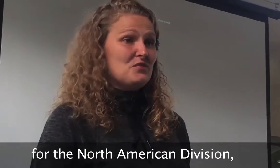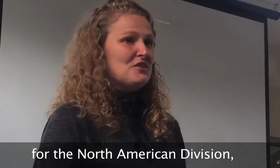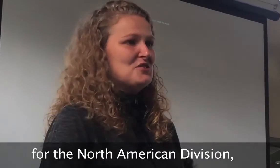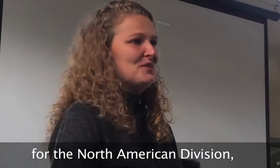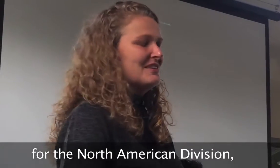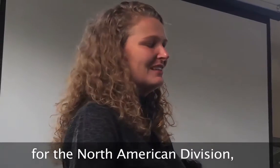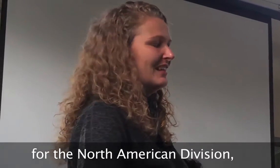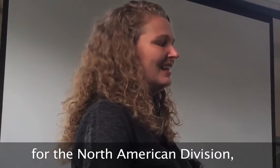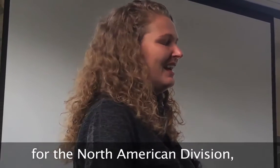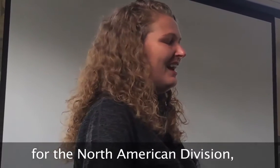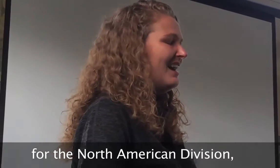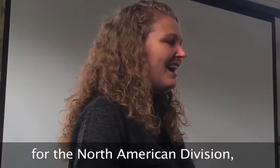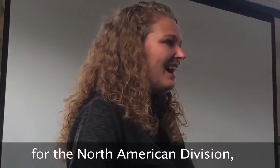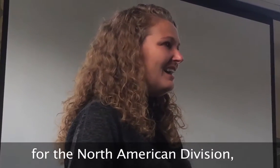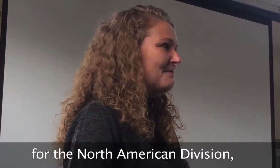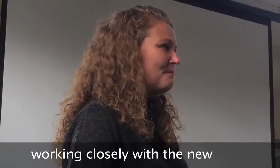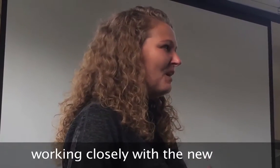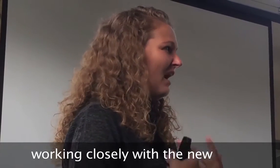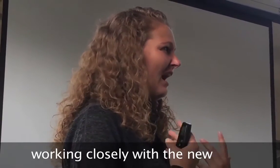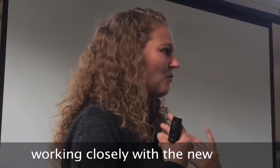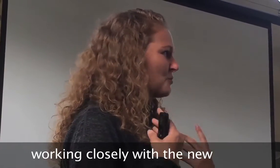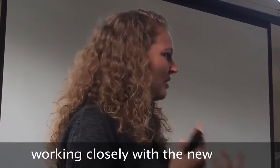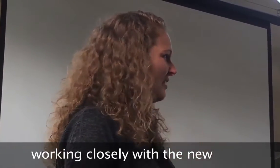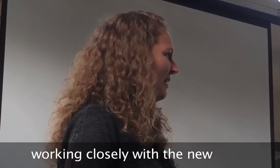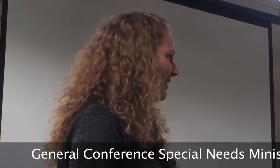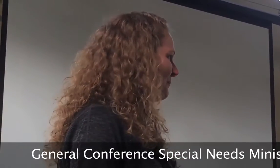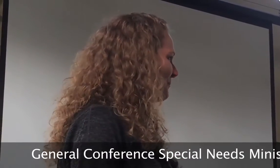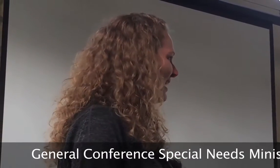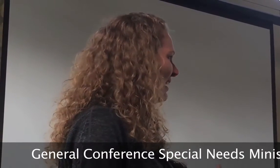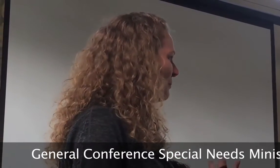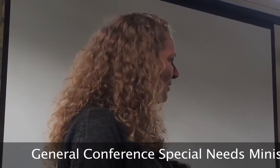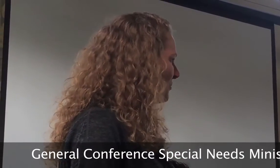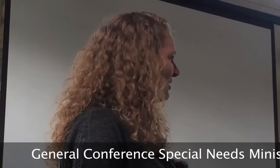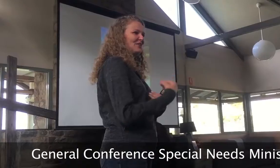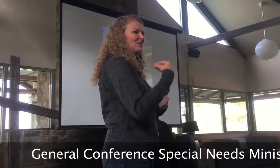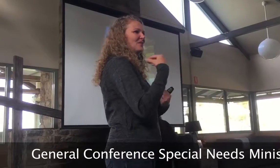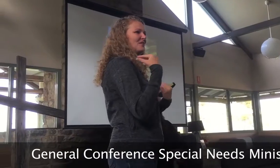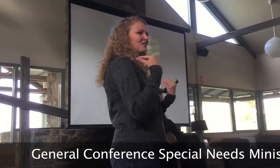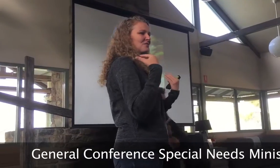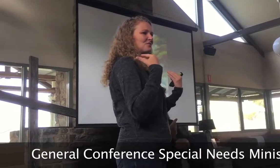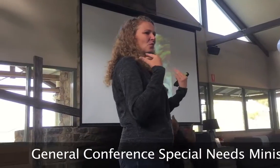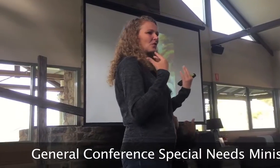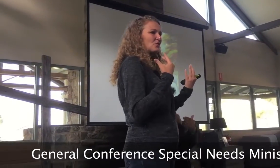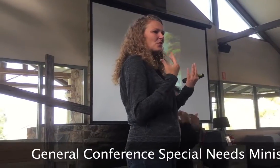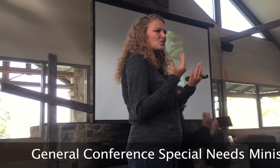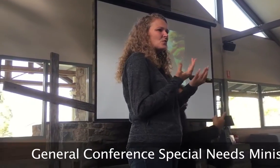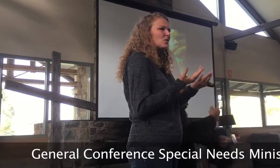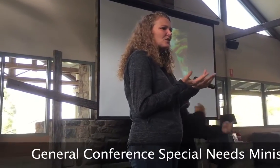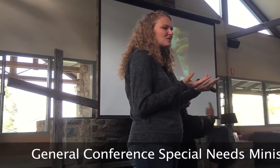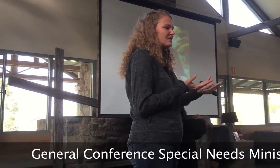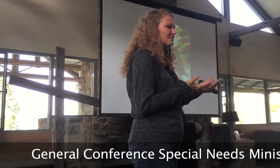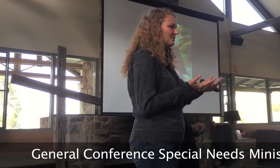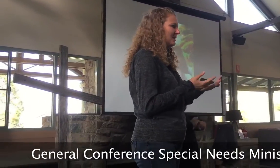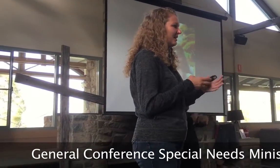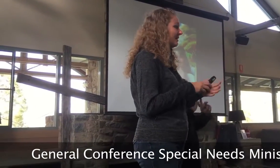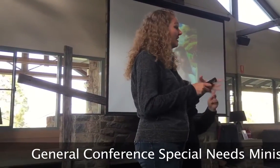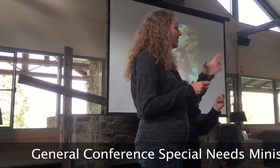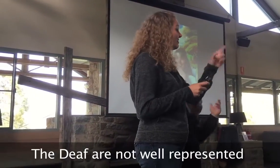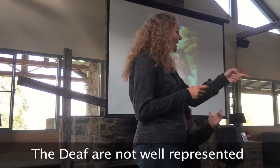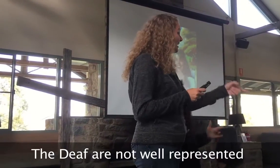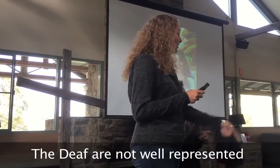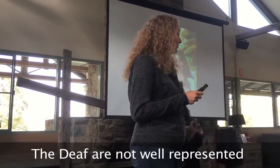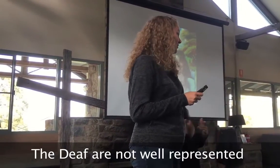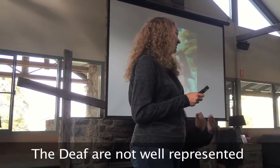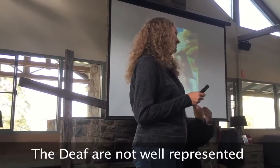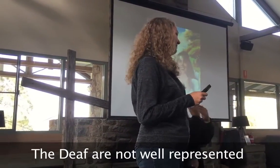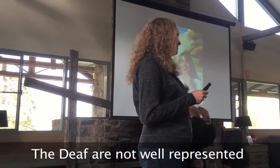coordinator for the North American Division, working closely with the new General Conference Special Needs Ministry.